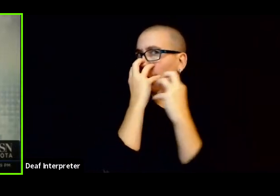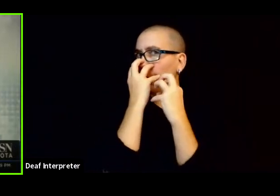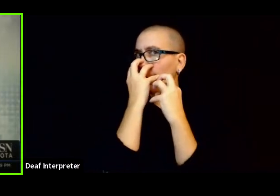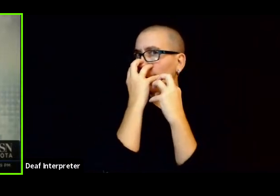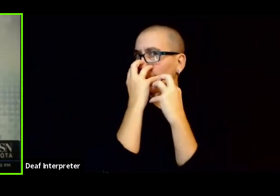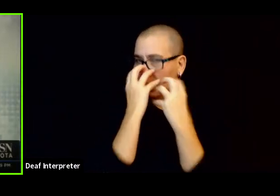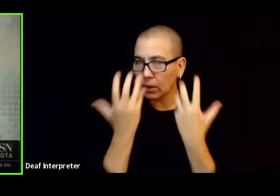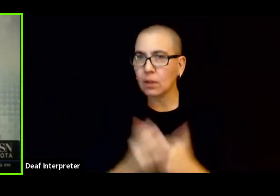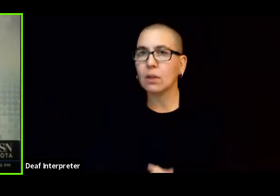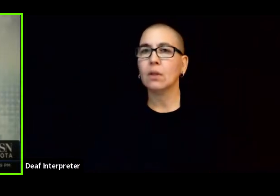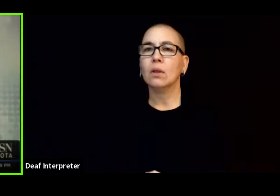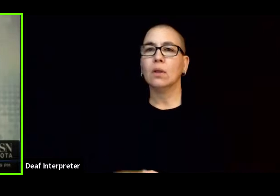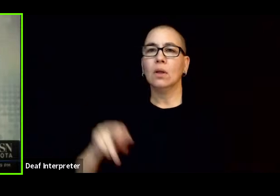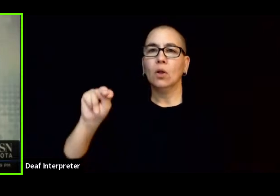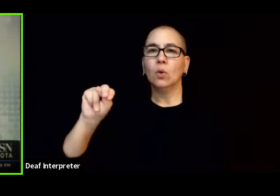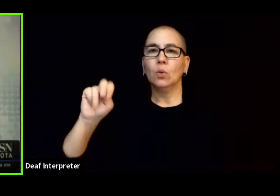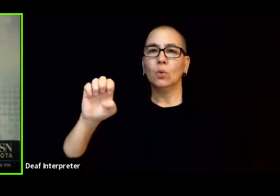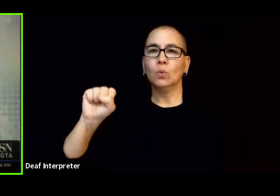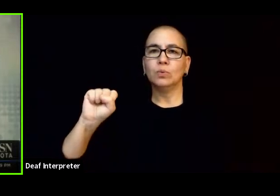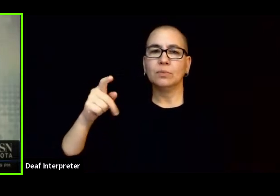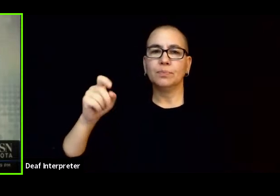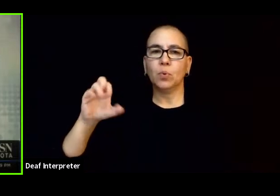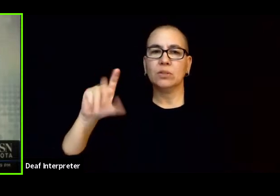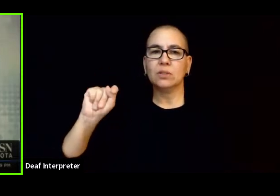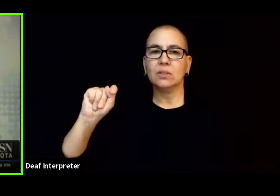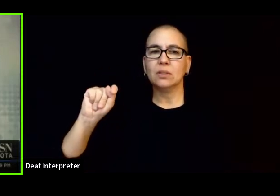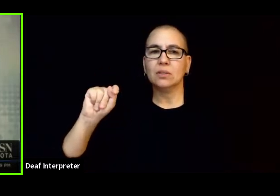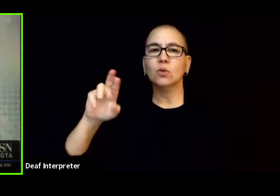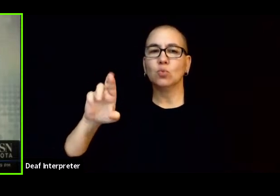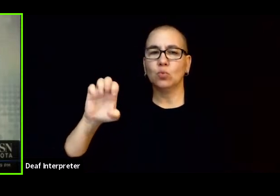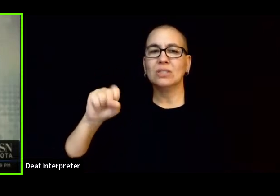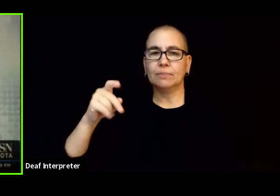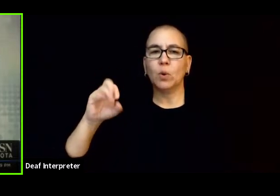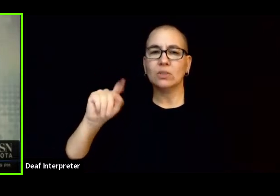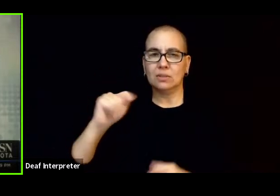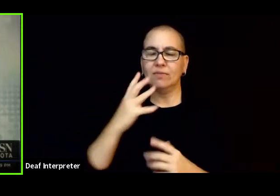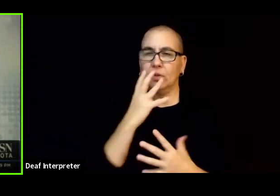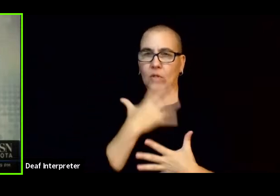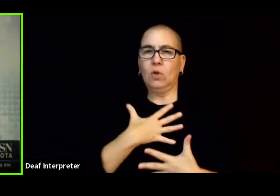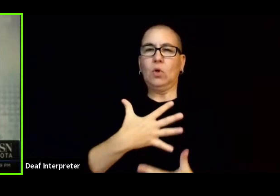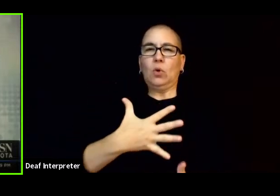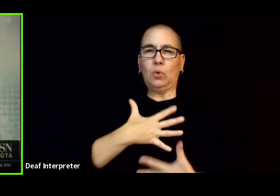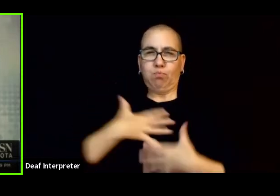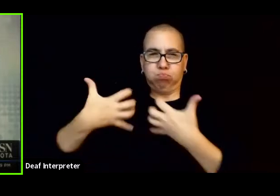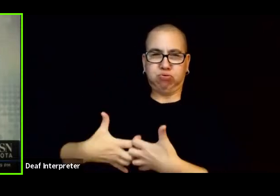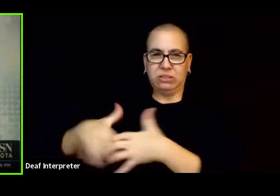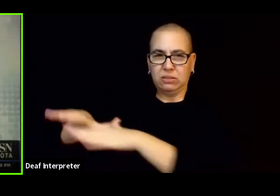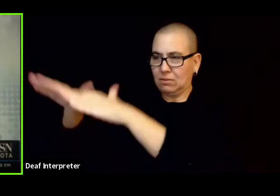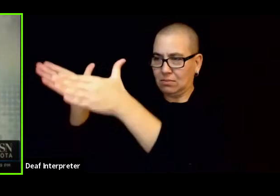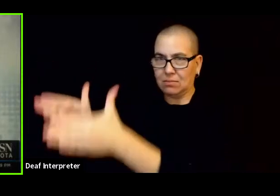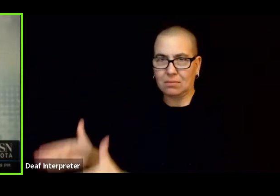healthcare coalitions from the state warehouse to support long-term care facilities with personal protective equipment needs.